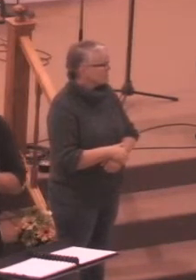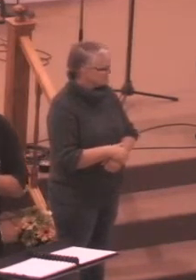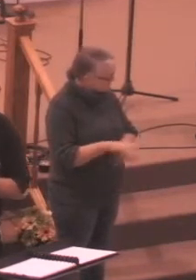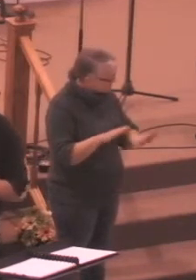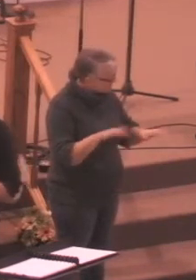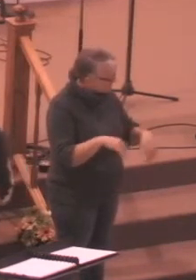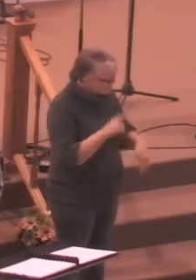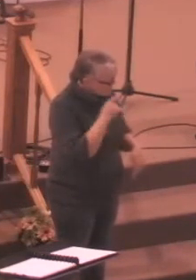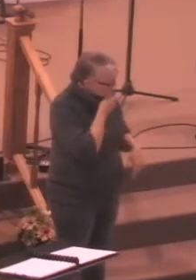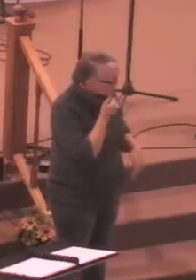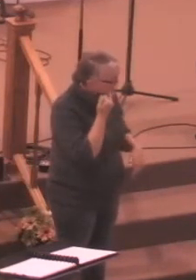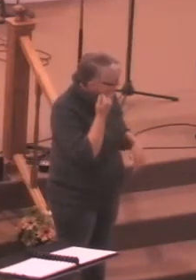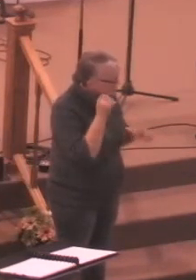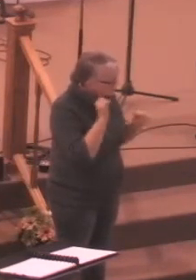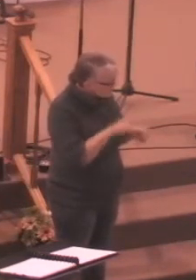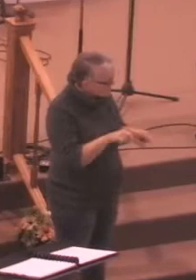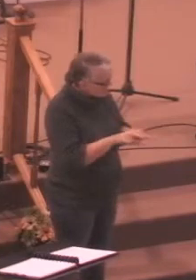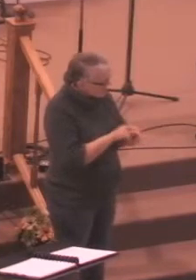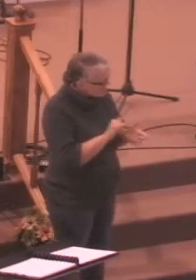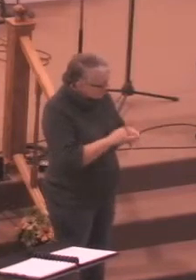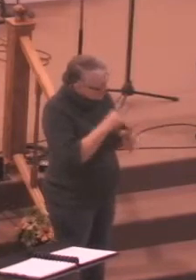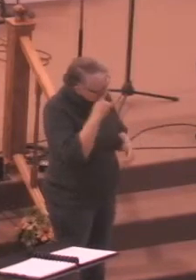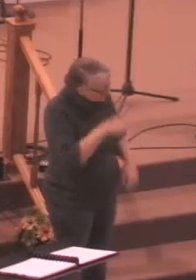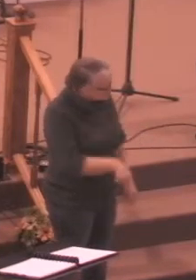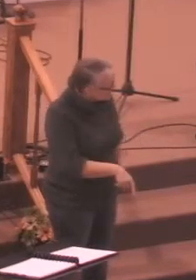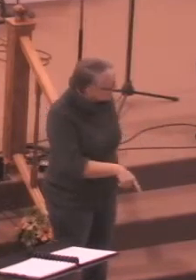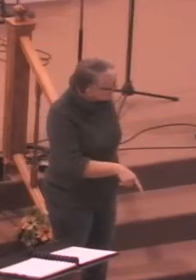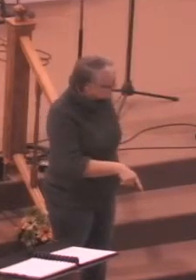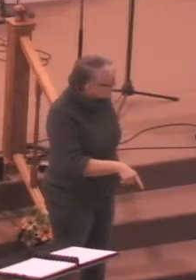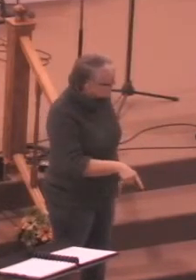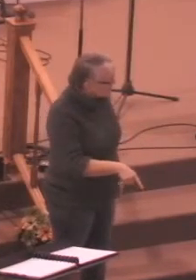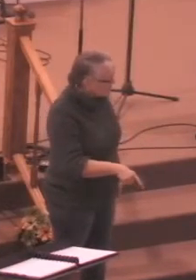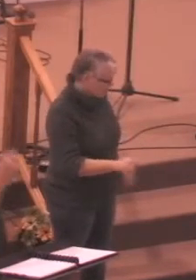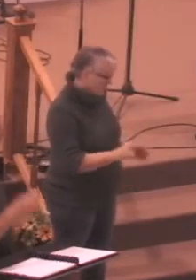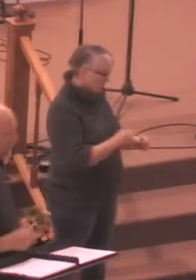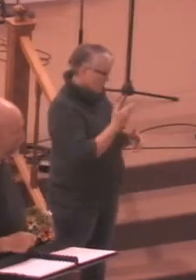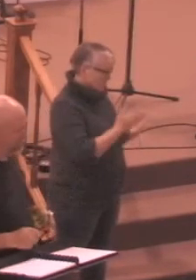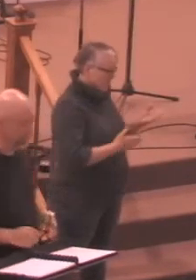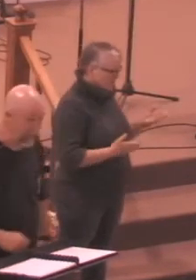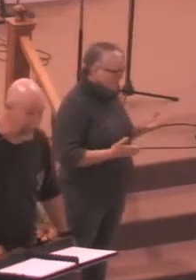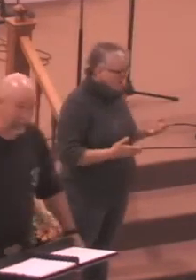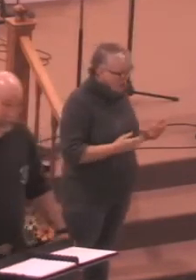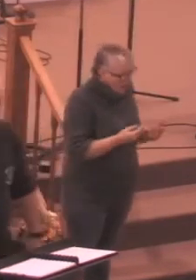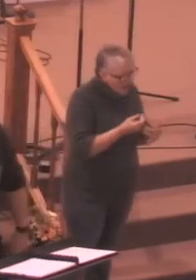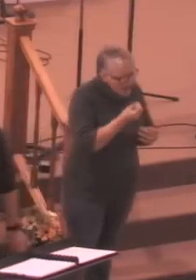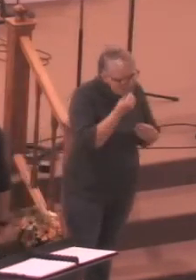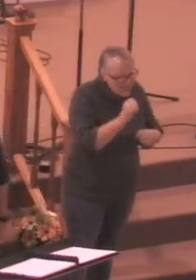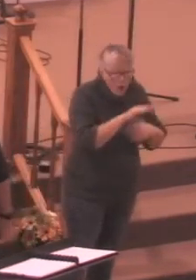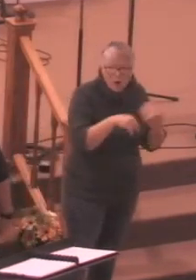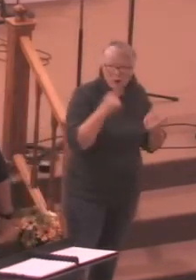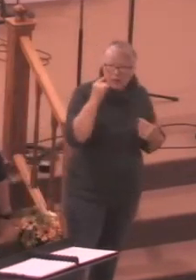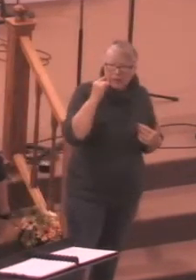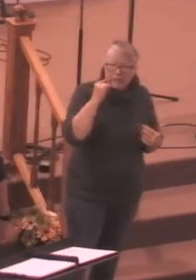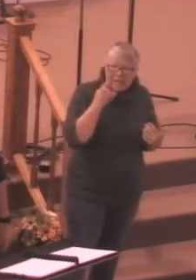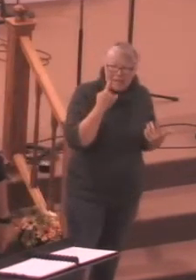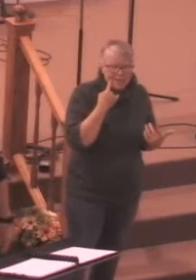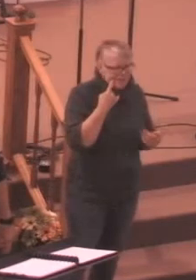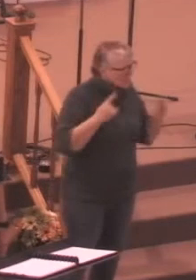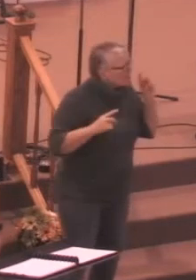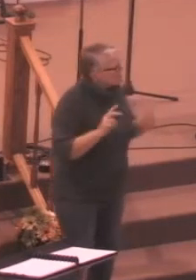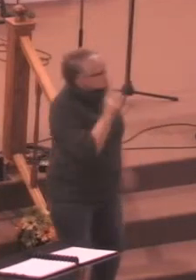Wouldn't it be cool if you could be like that little dude? You know, the first part of it, when she says, "I ate all your candy," and he went,